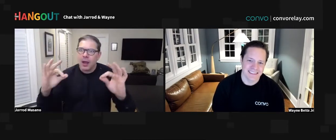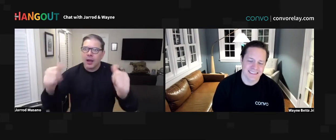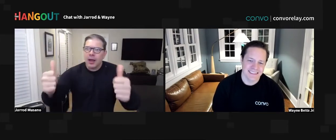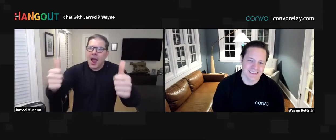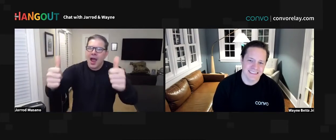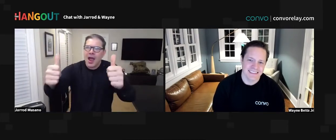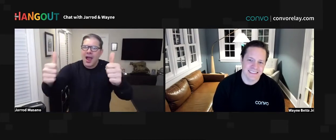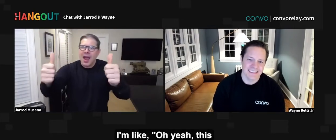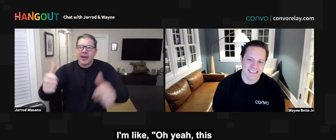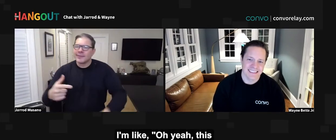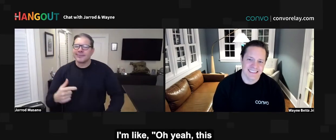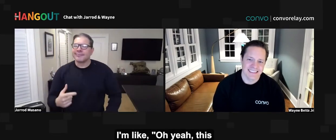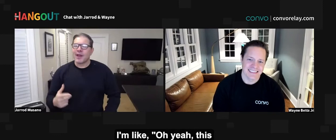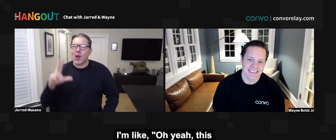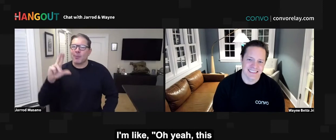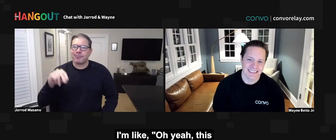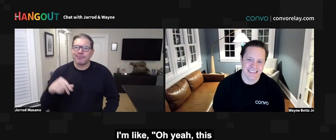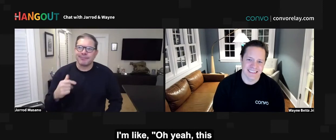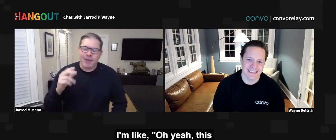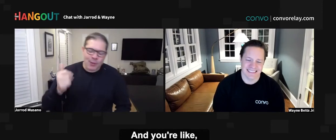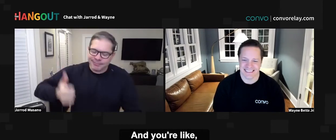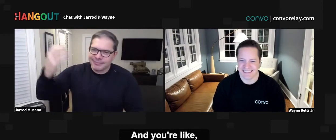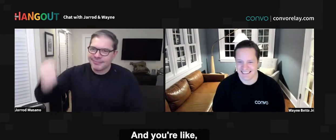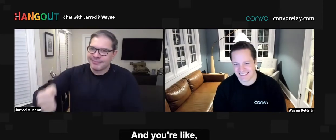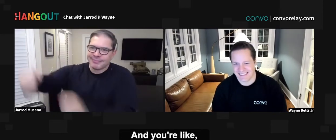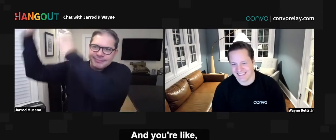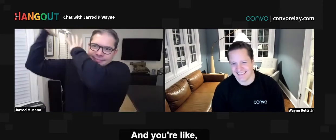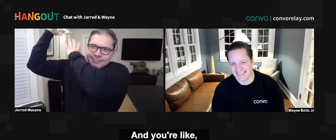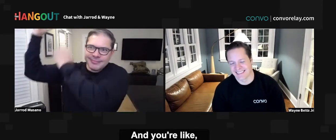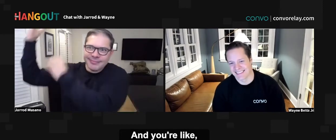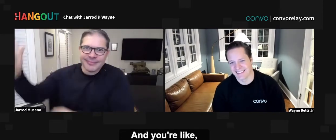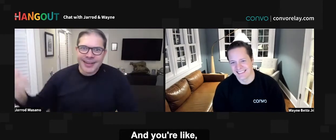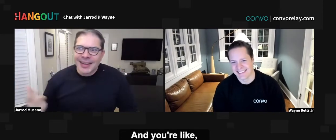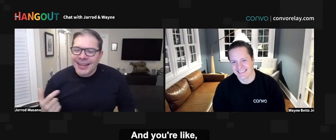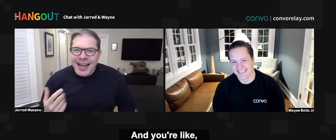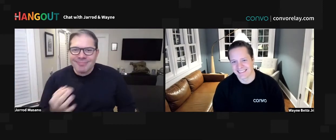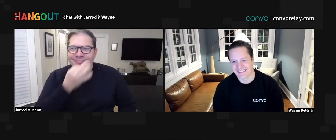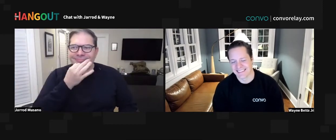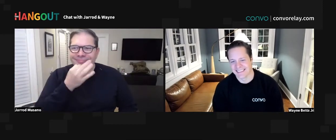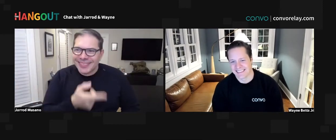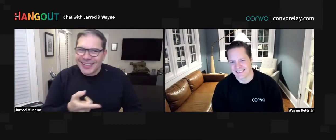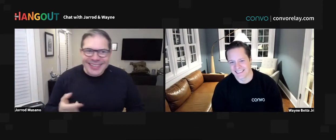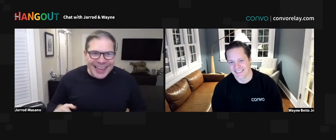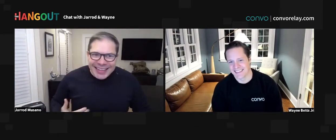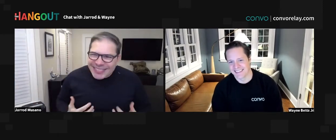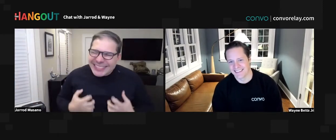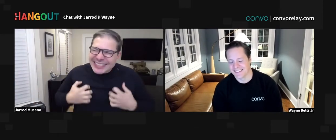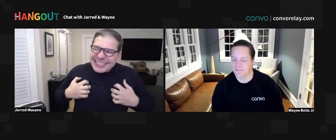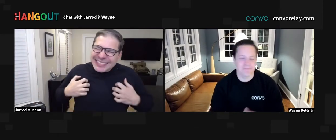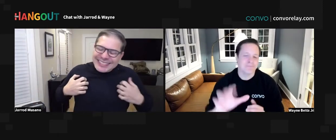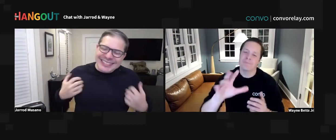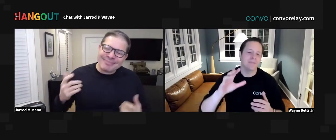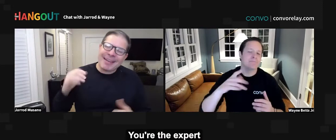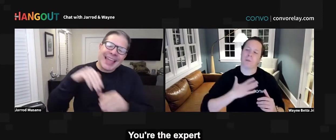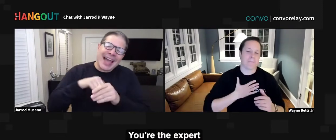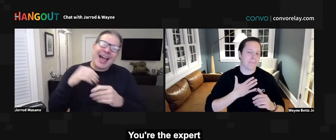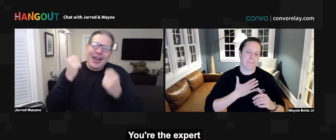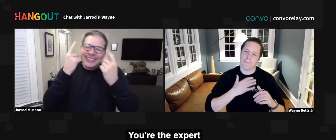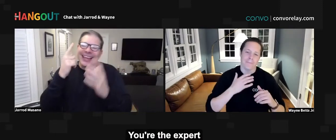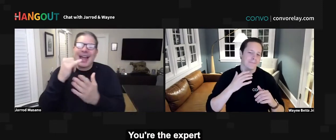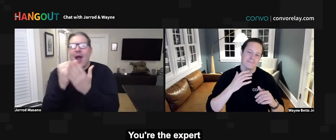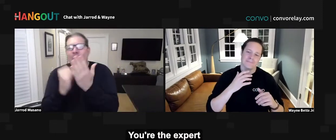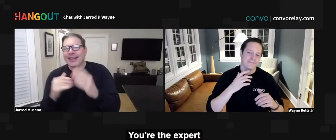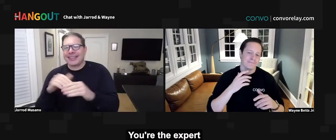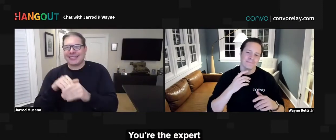to be perfect. I'm like, oh yeah, this looks really great. And you're like, nope, nope, nope. And you'll toss it. I mean, you're